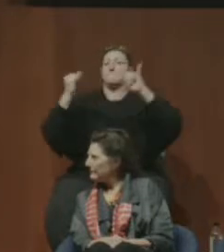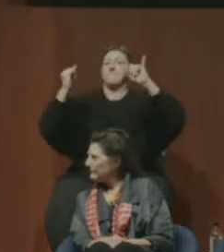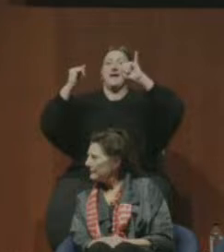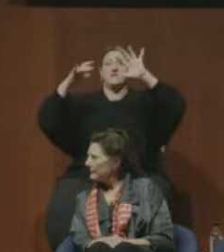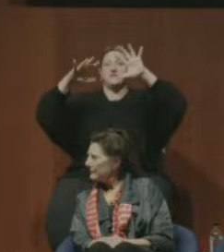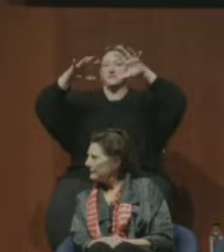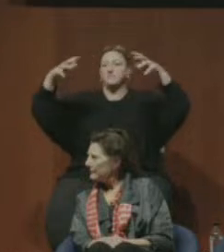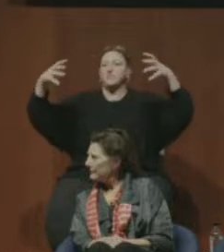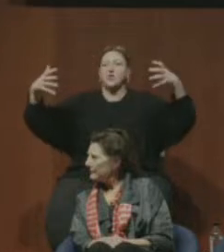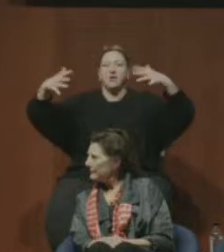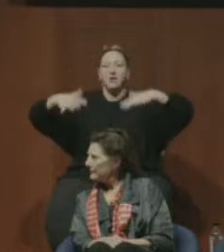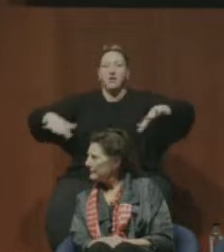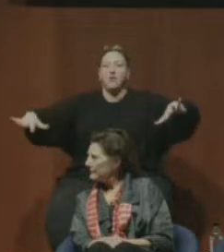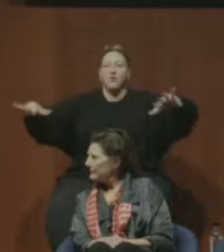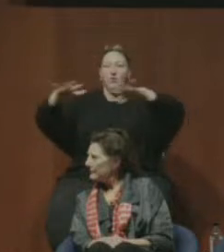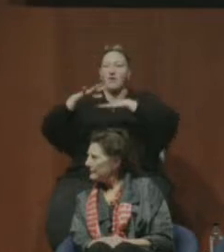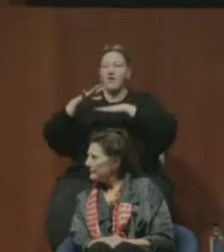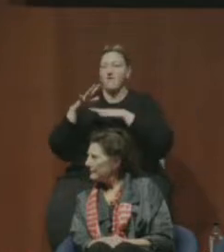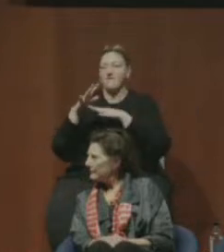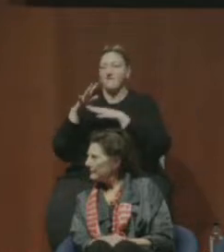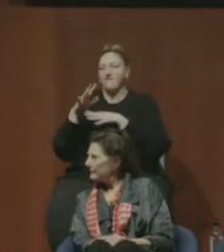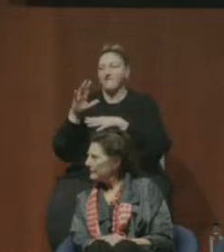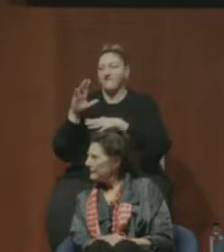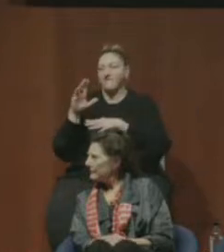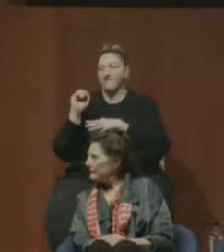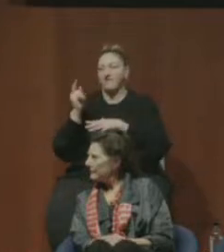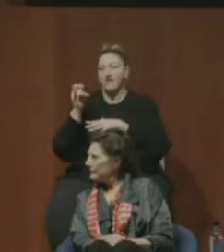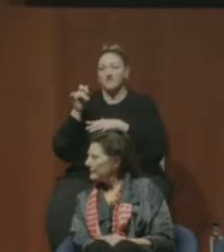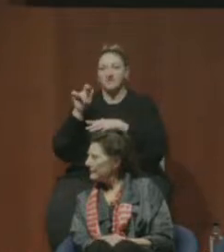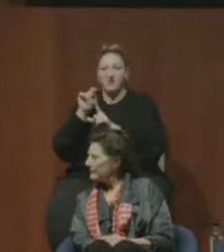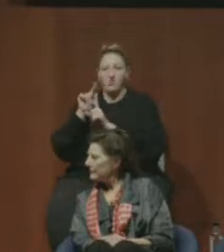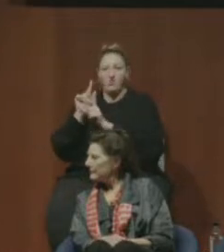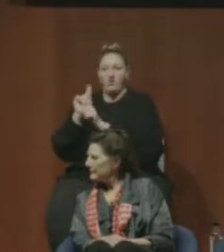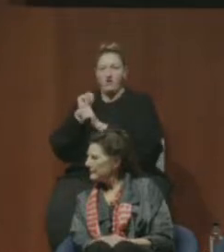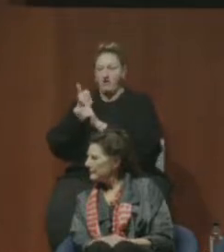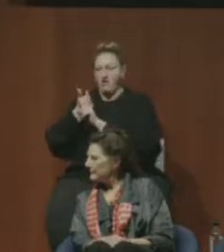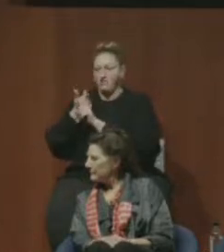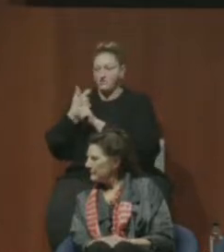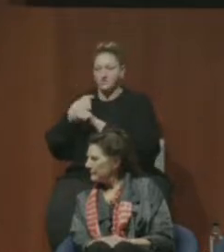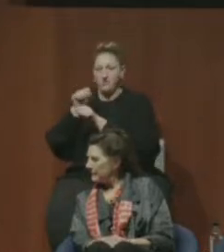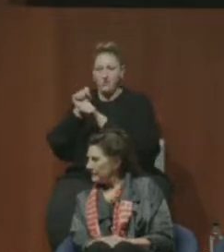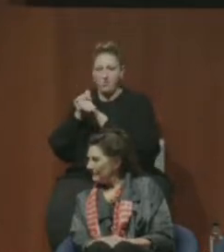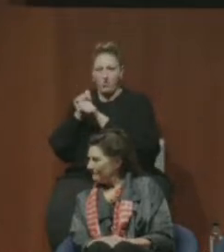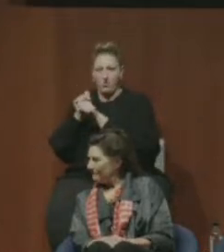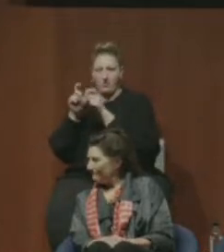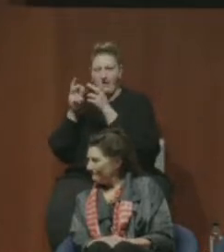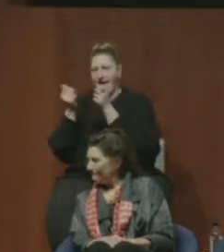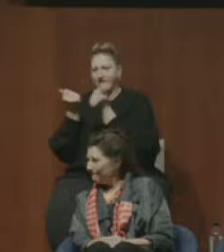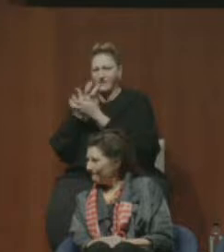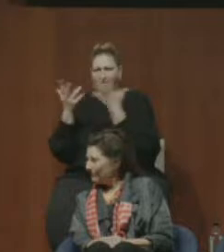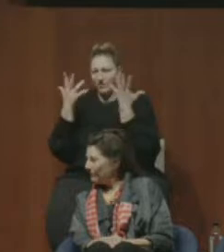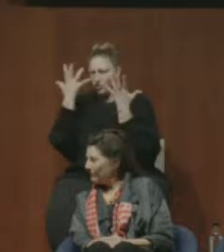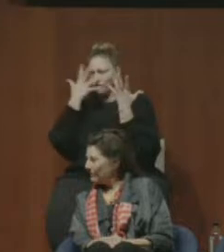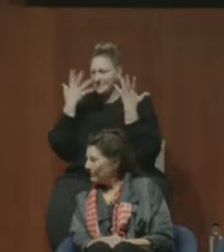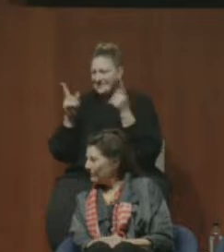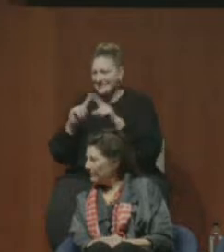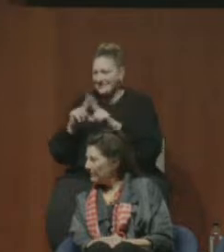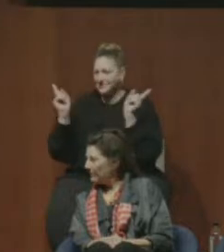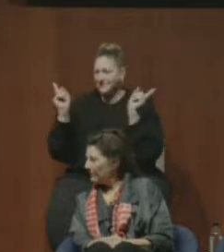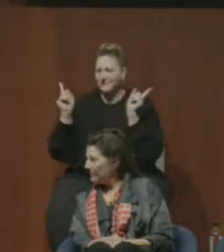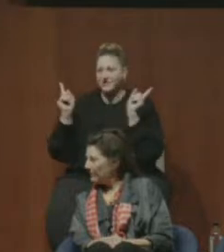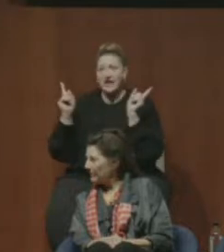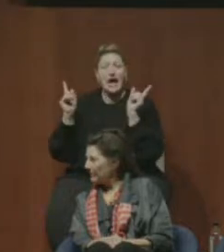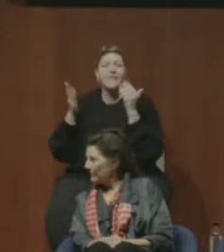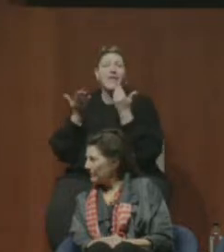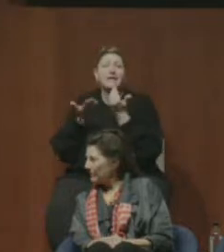the continent, which is where I do most of my work. I think it looks different. And that's an easy cop